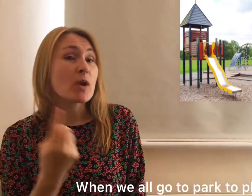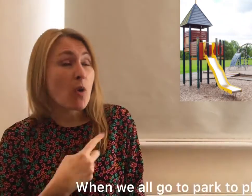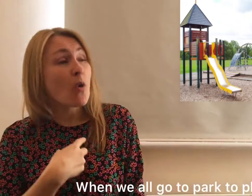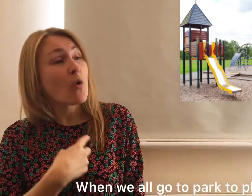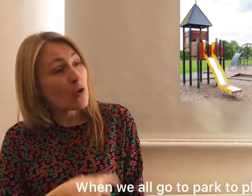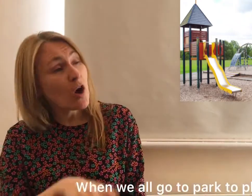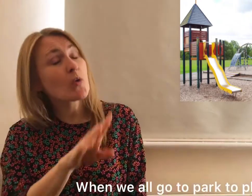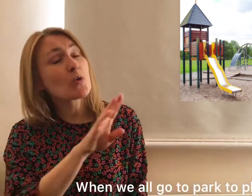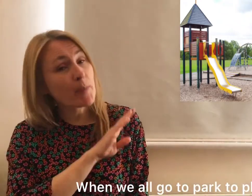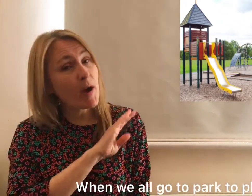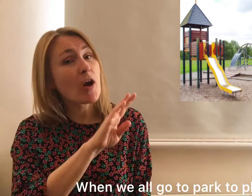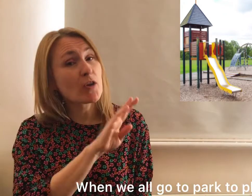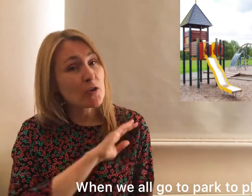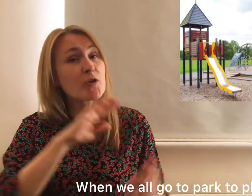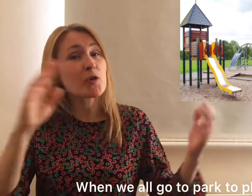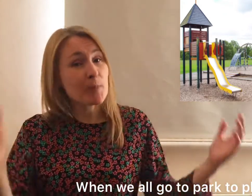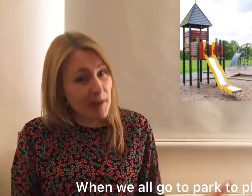go to the park to play